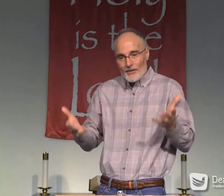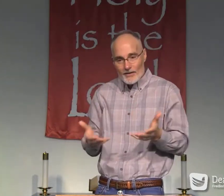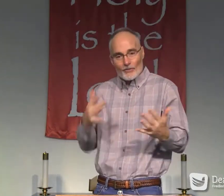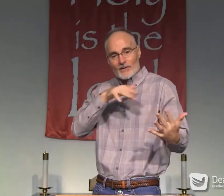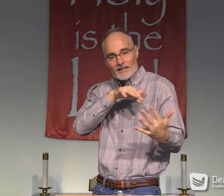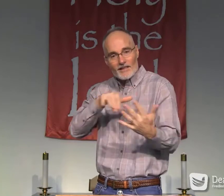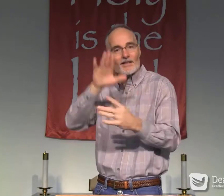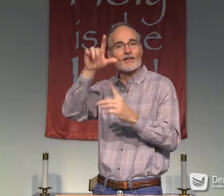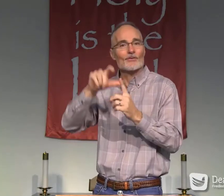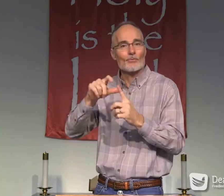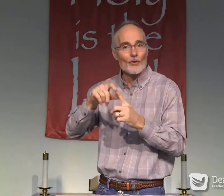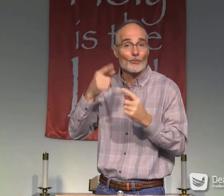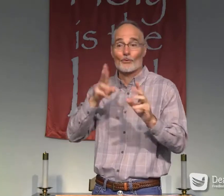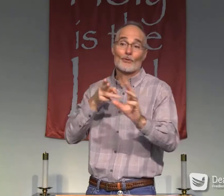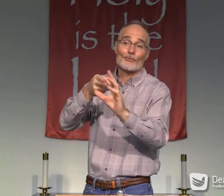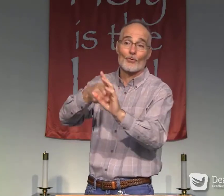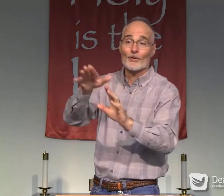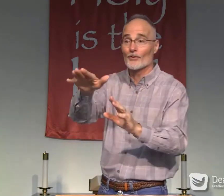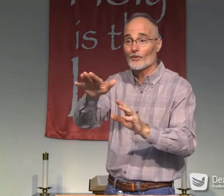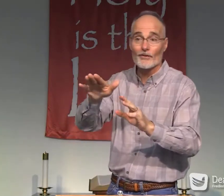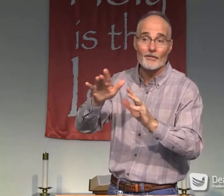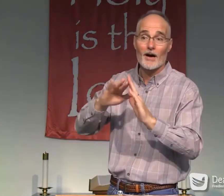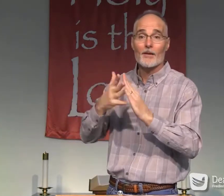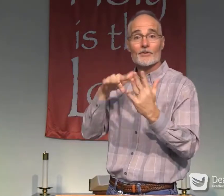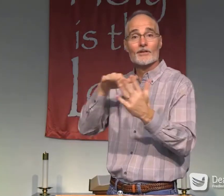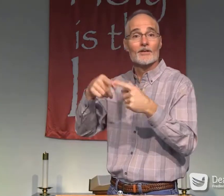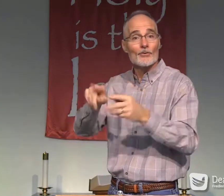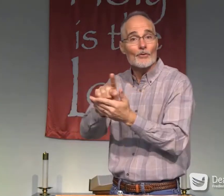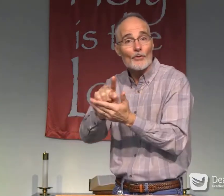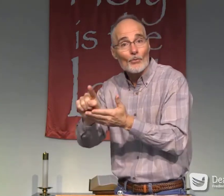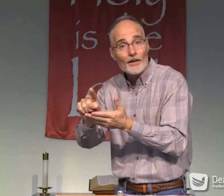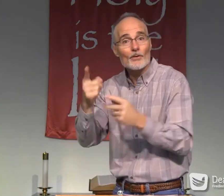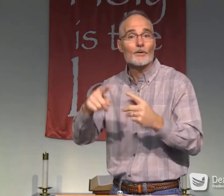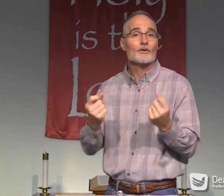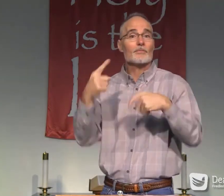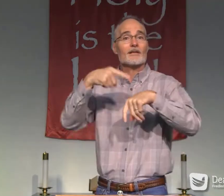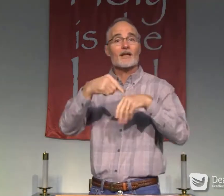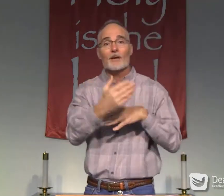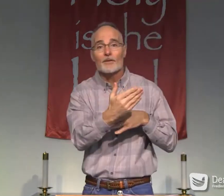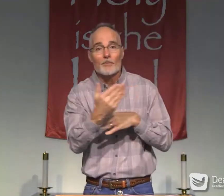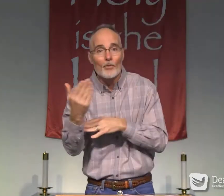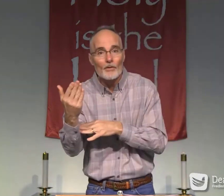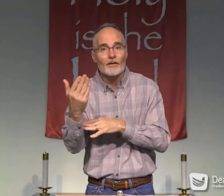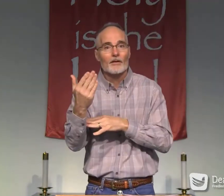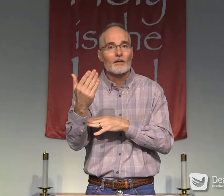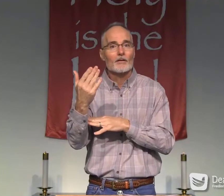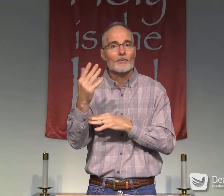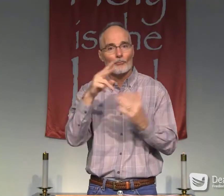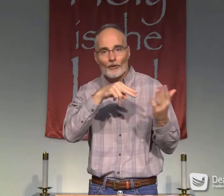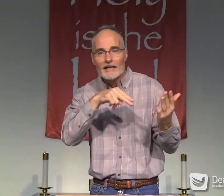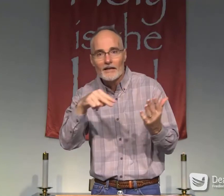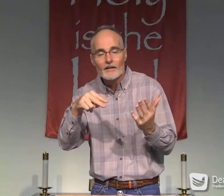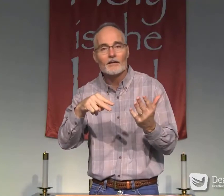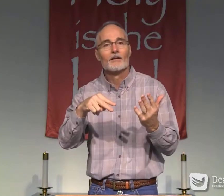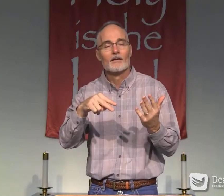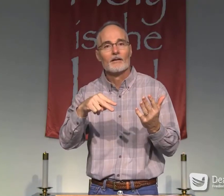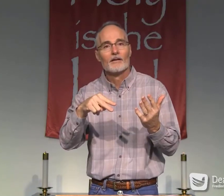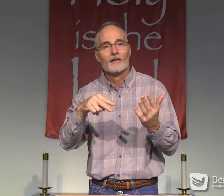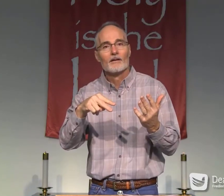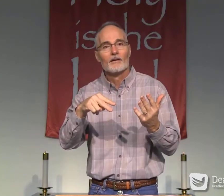God, when we gather here, we study His Word, or you join your Bible study group during the week, when you spend time in the morning